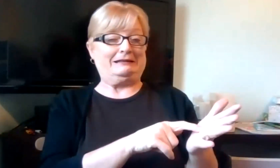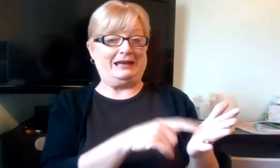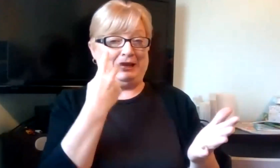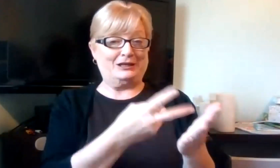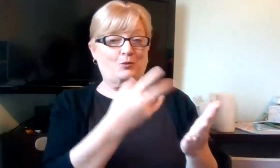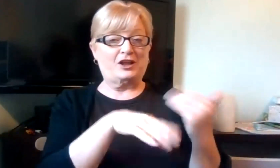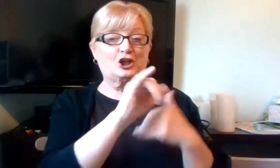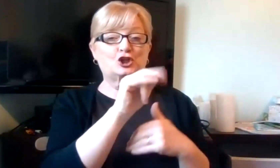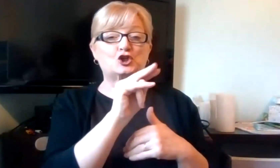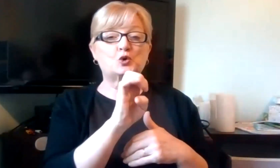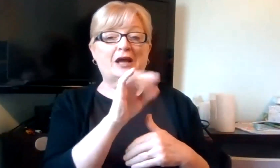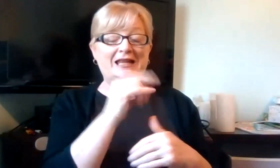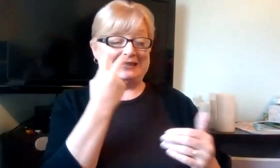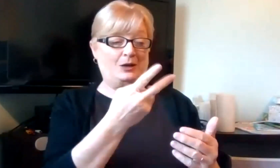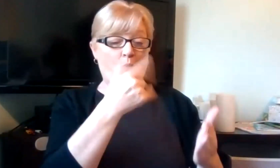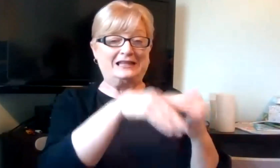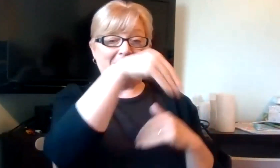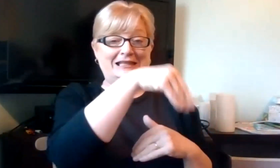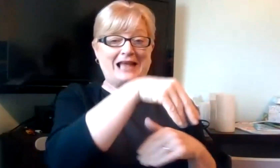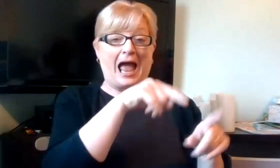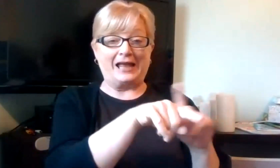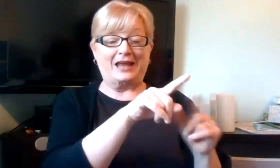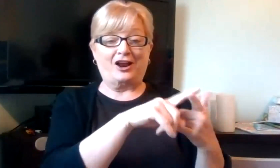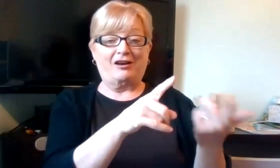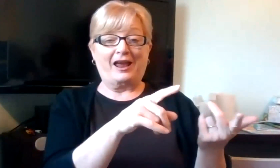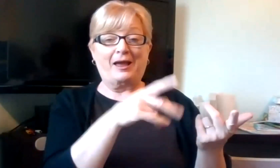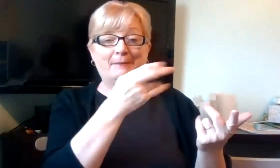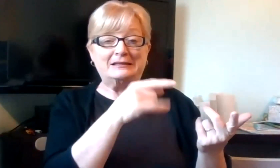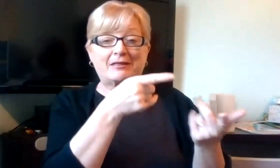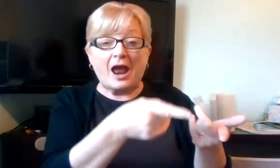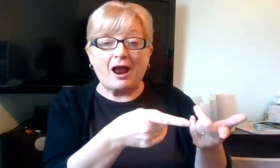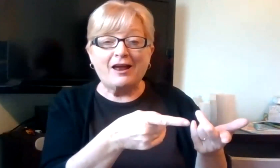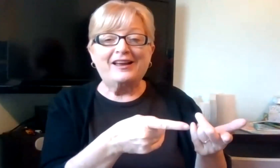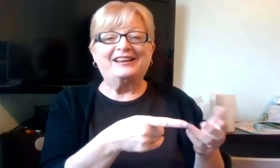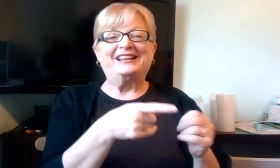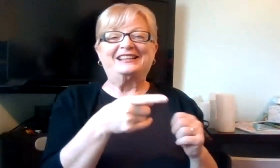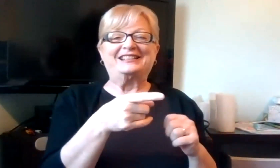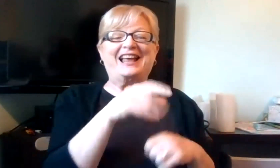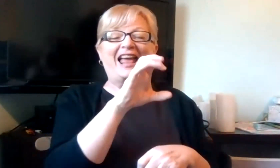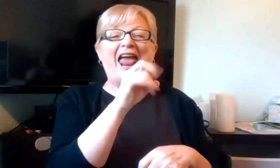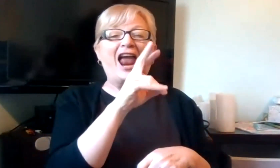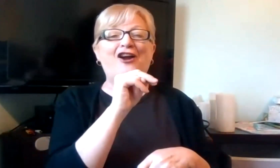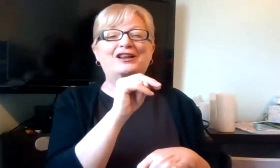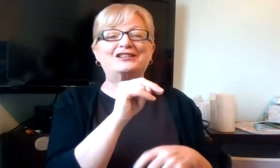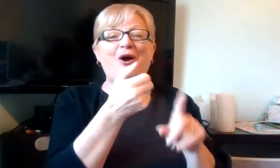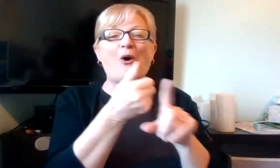is kind of amazing. Like Aaron's own cooking show.